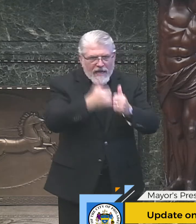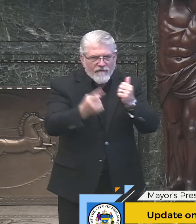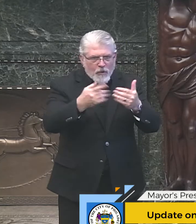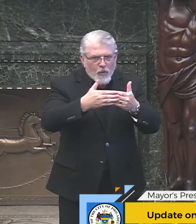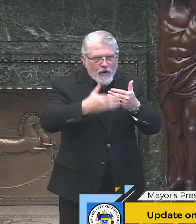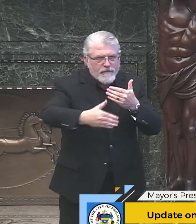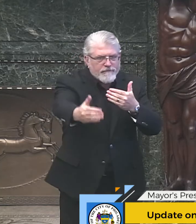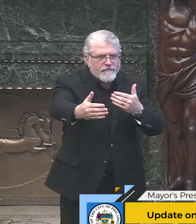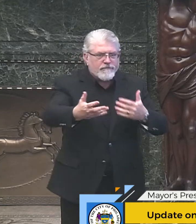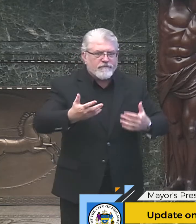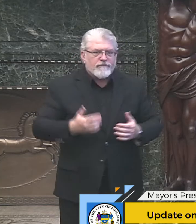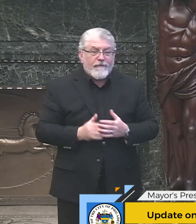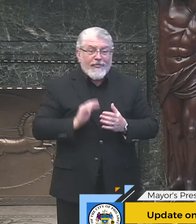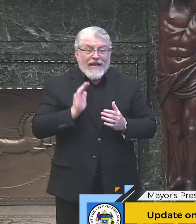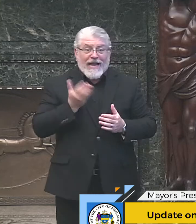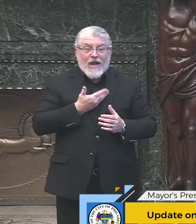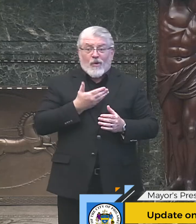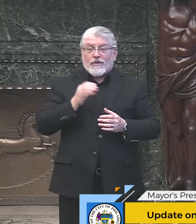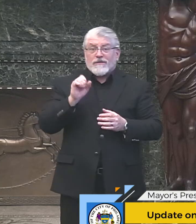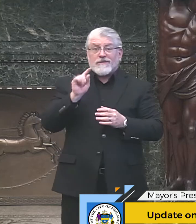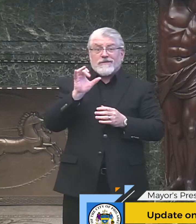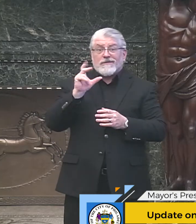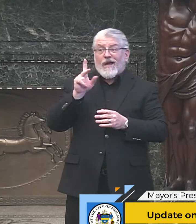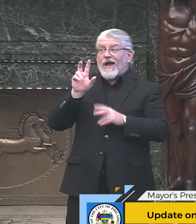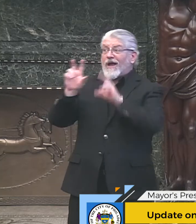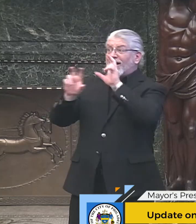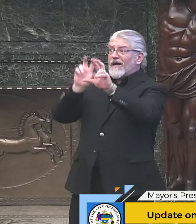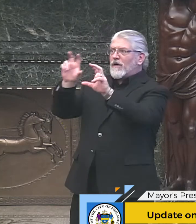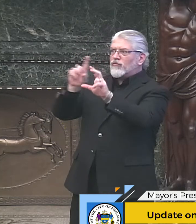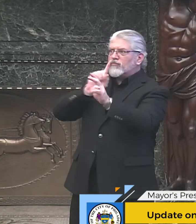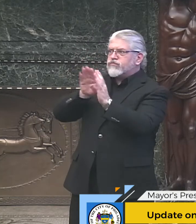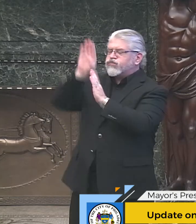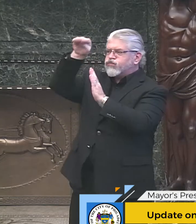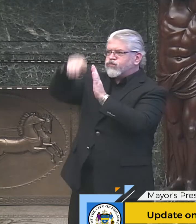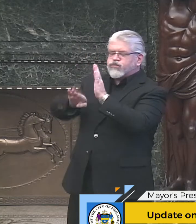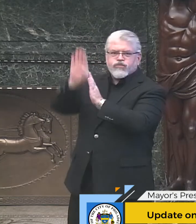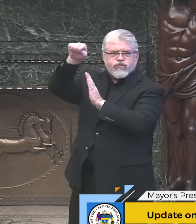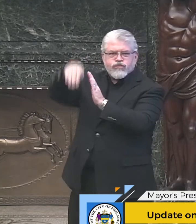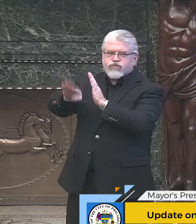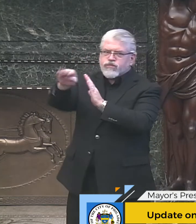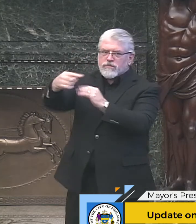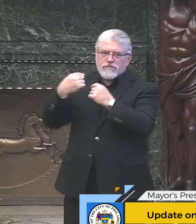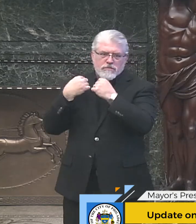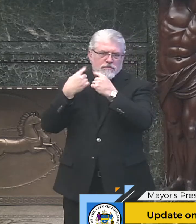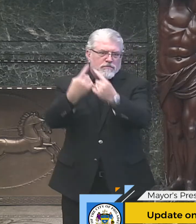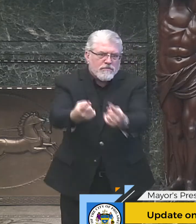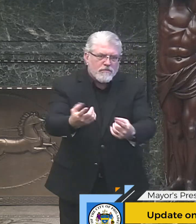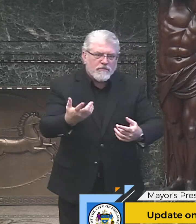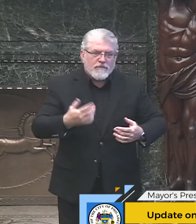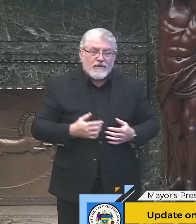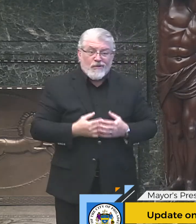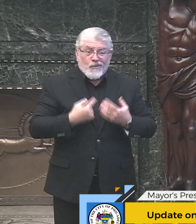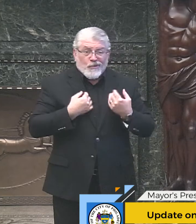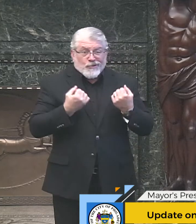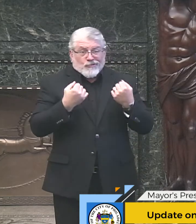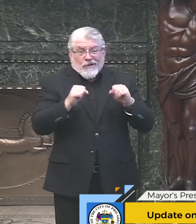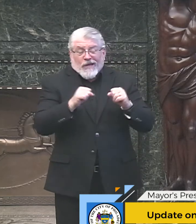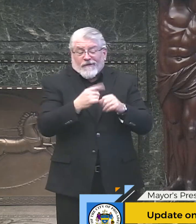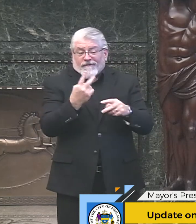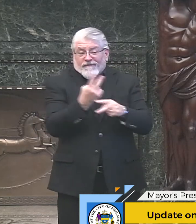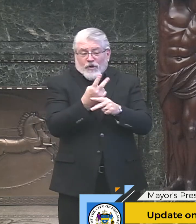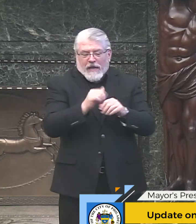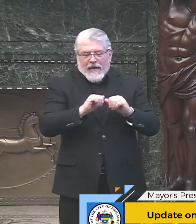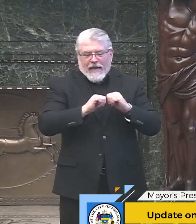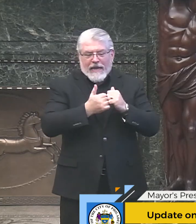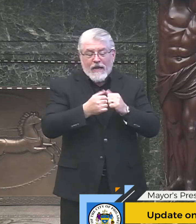of this whole process, we'll figure out where it lands, and then we'll adjust accordingly. Gotcha. Is ending